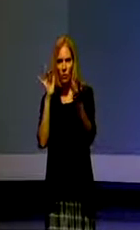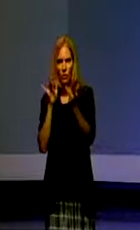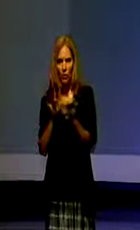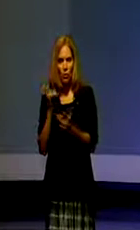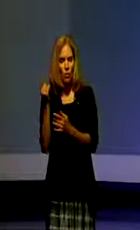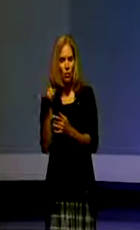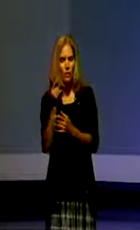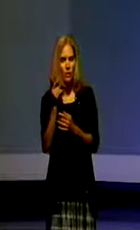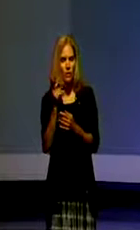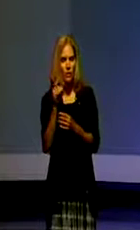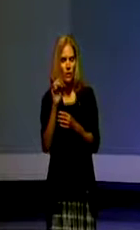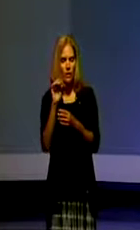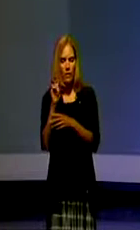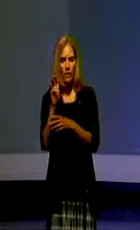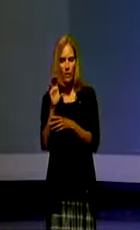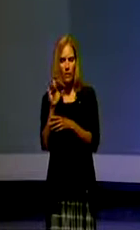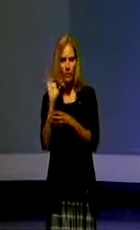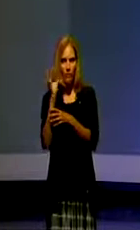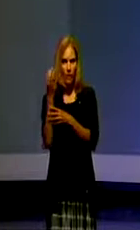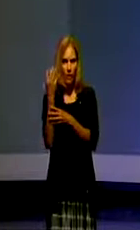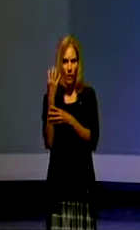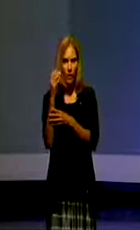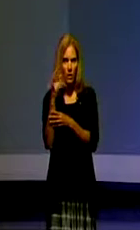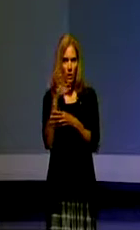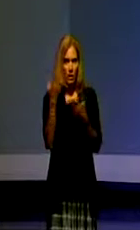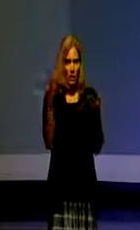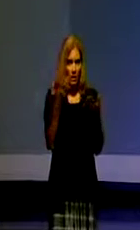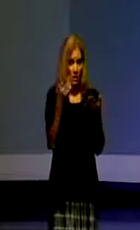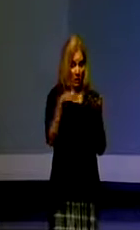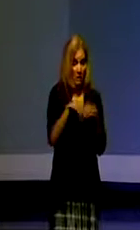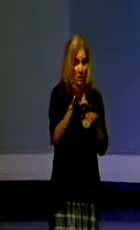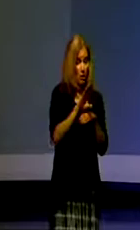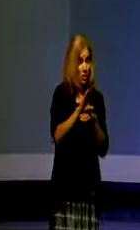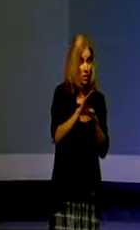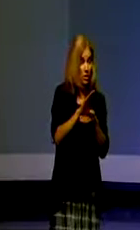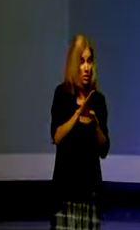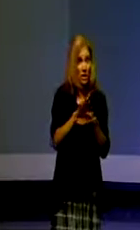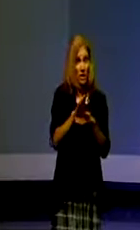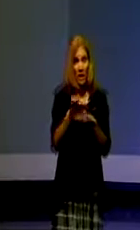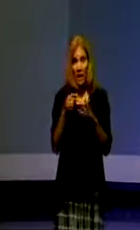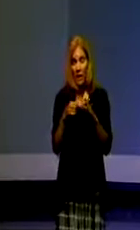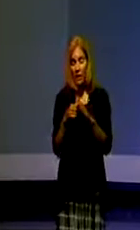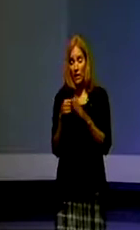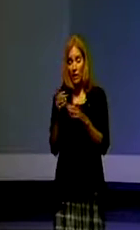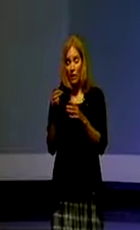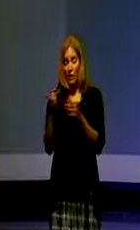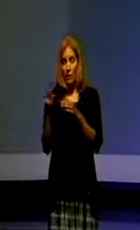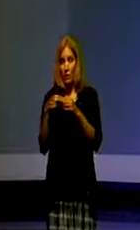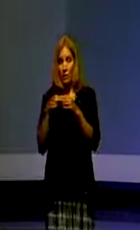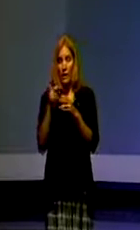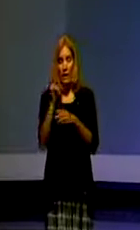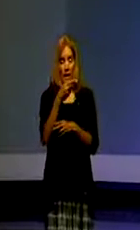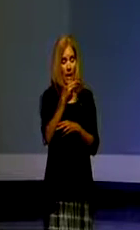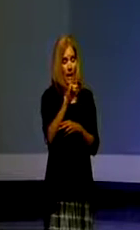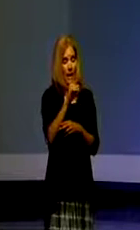only recordings. So right here in the church, I did the recordings. In Haiti, I don't